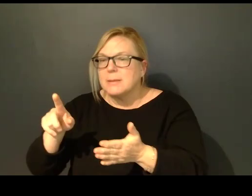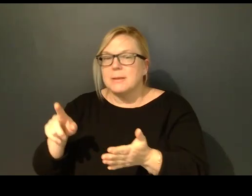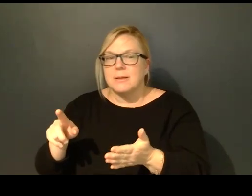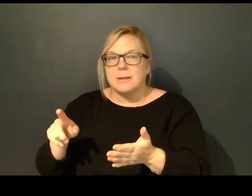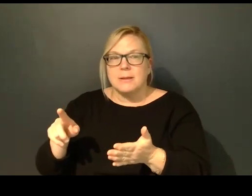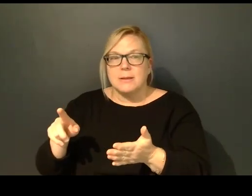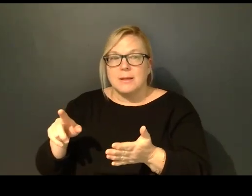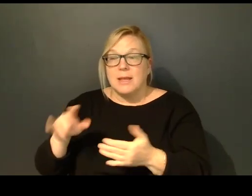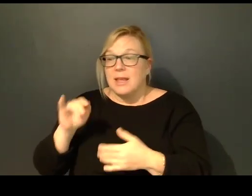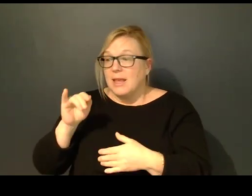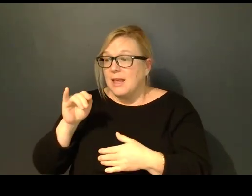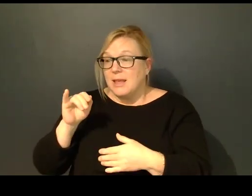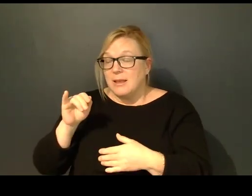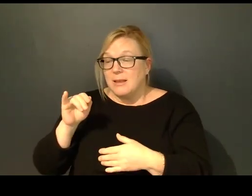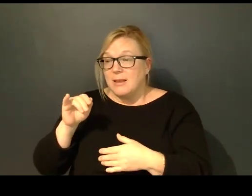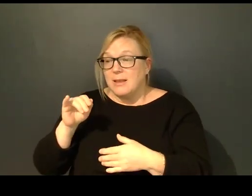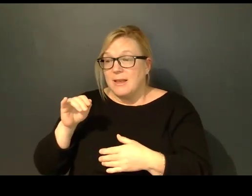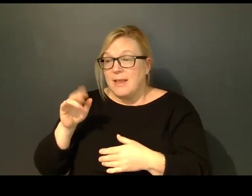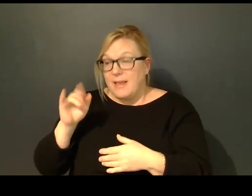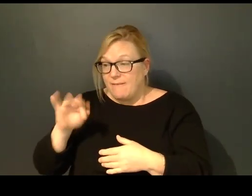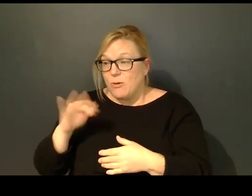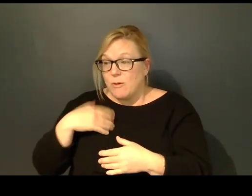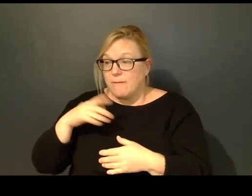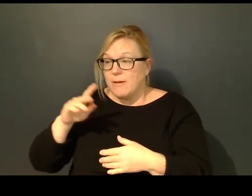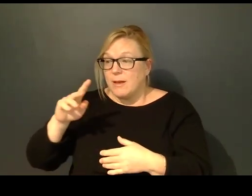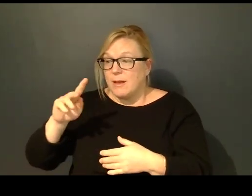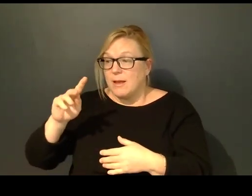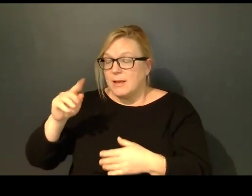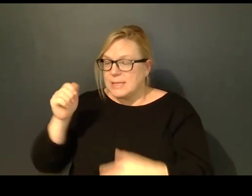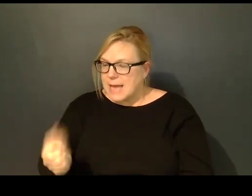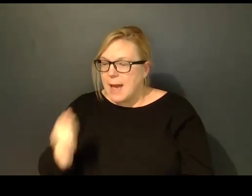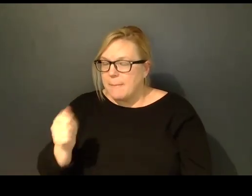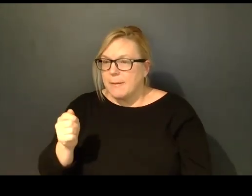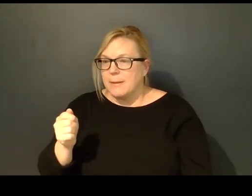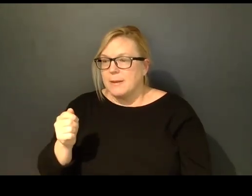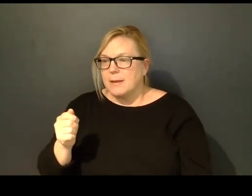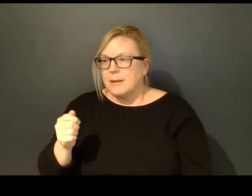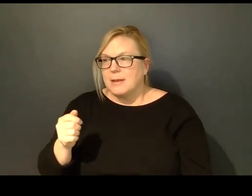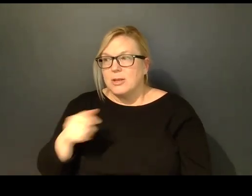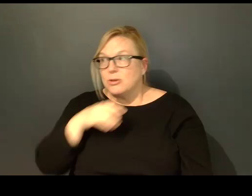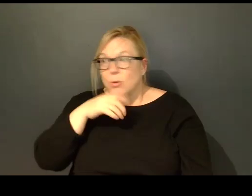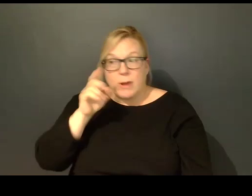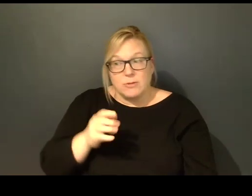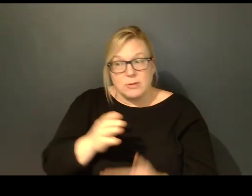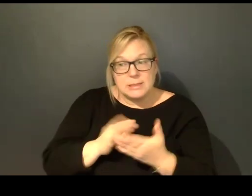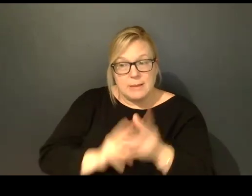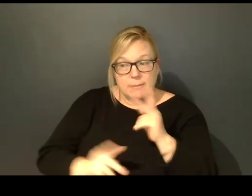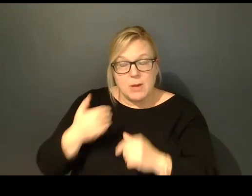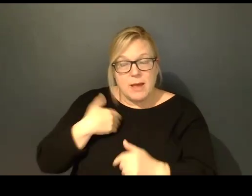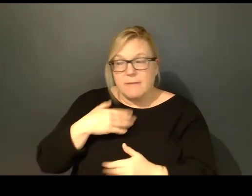unless you have tap, which I believe we don't need to be forced to have tap on your debit or your credit cards, we have